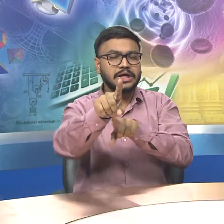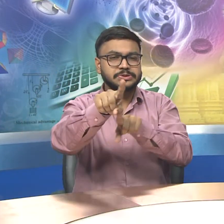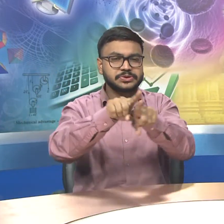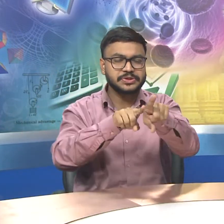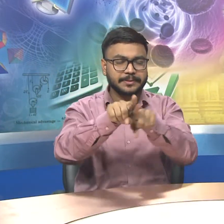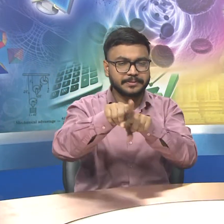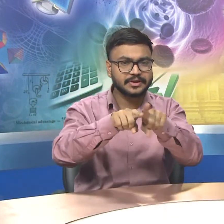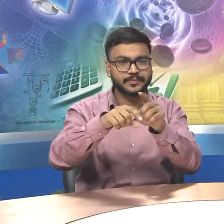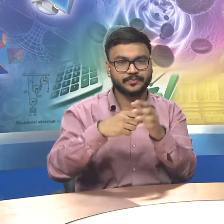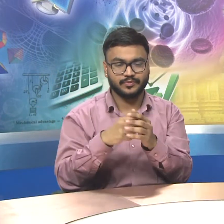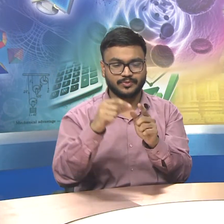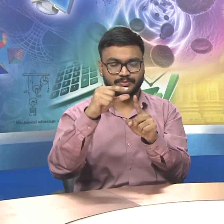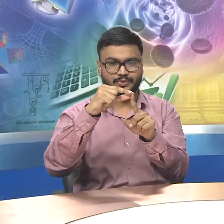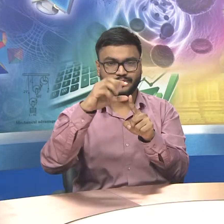the same as their meaning.